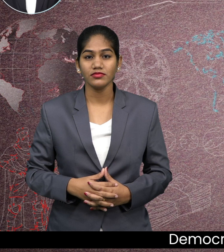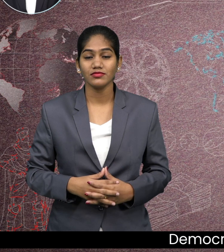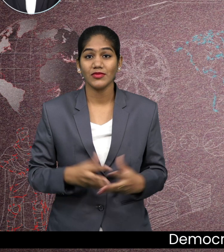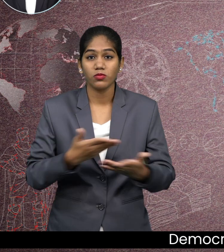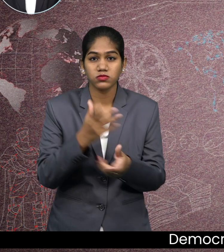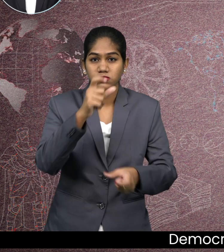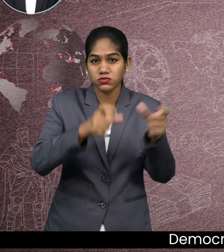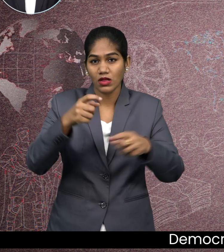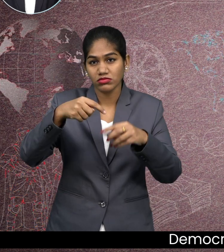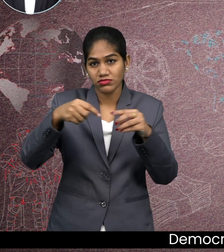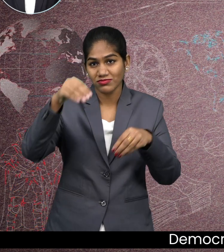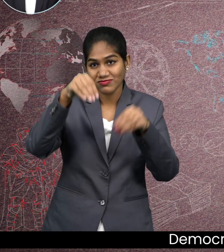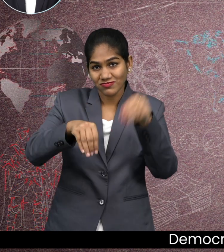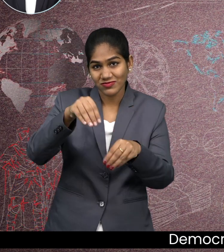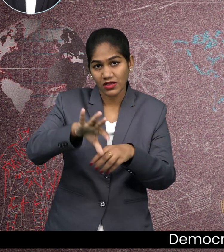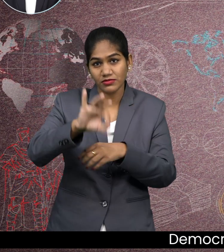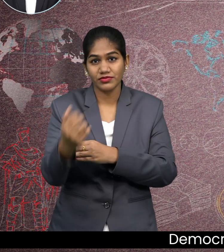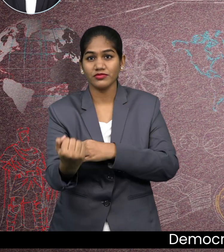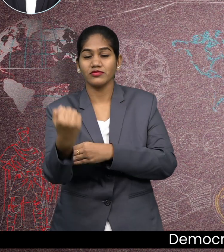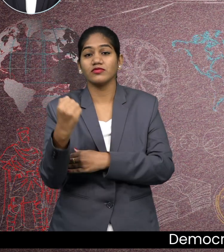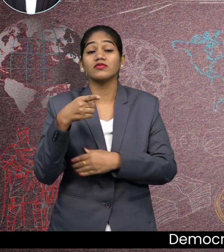Democracy requires equality.